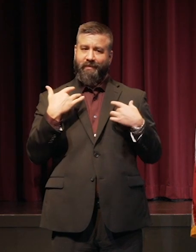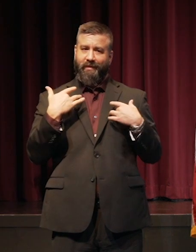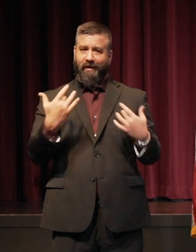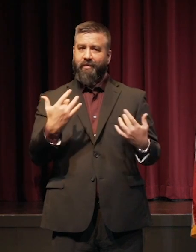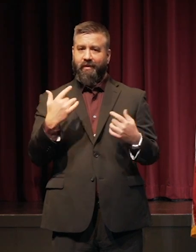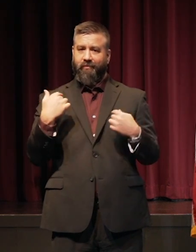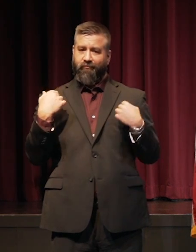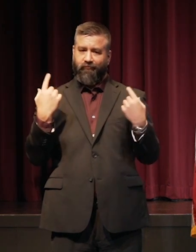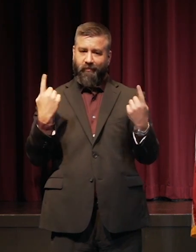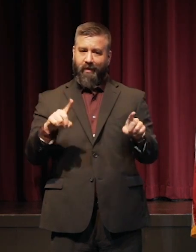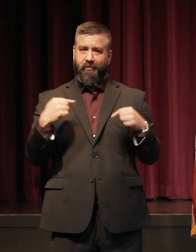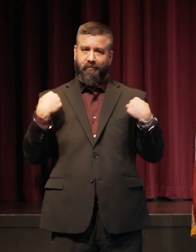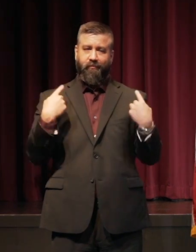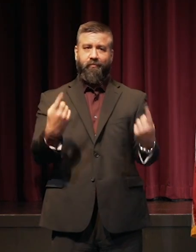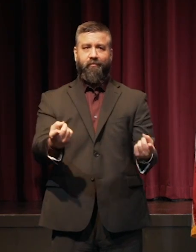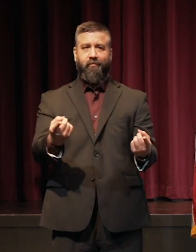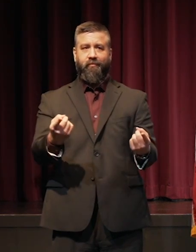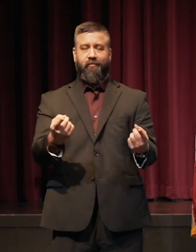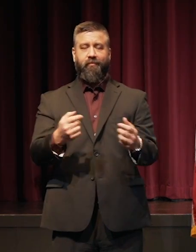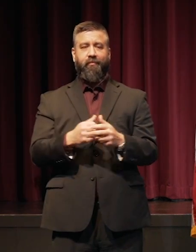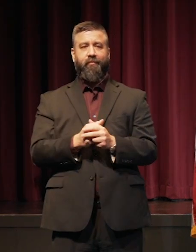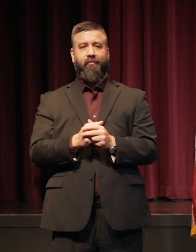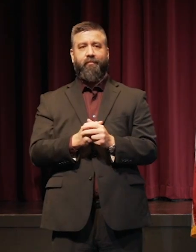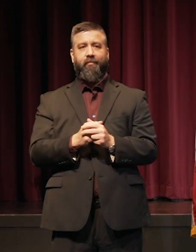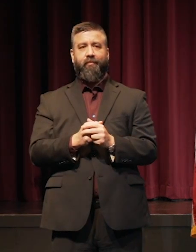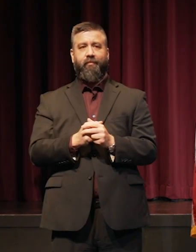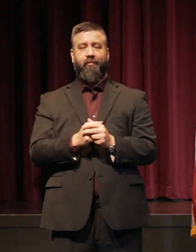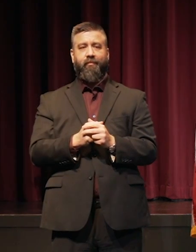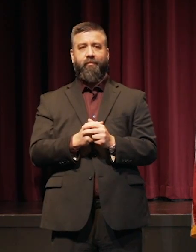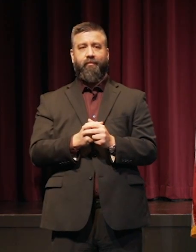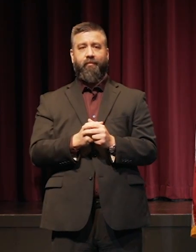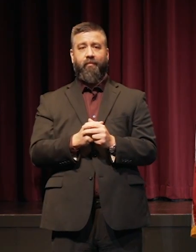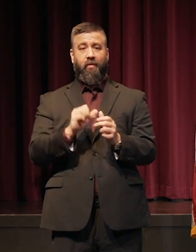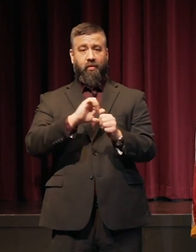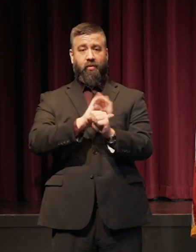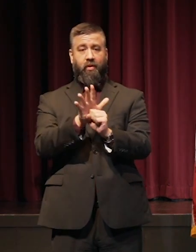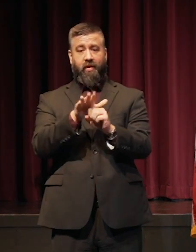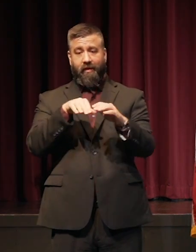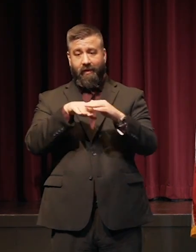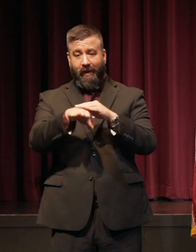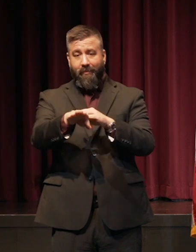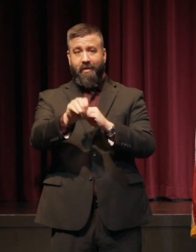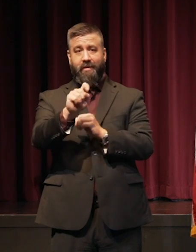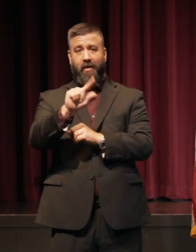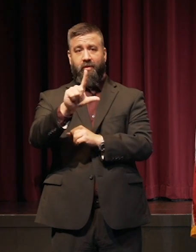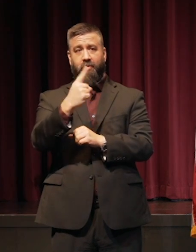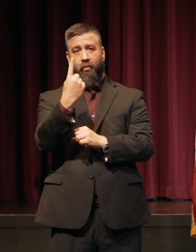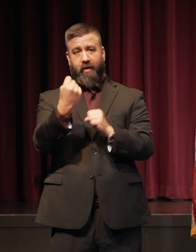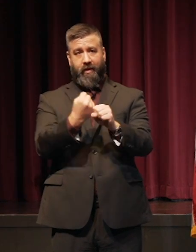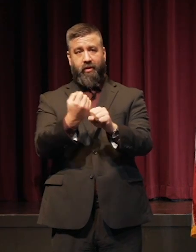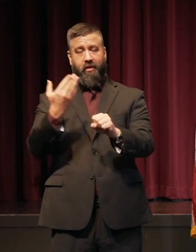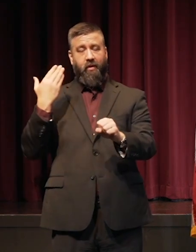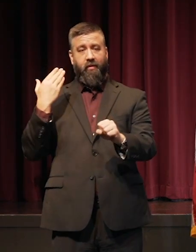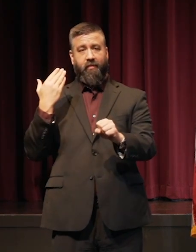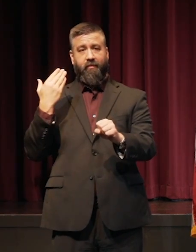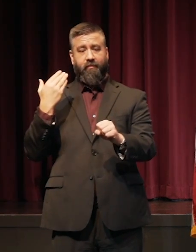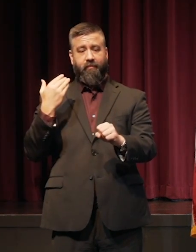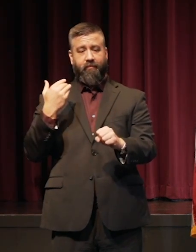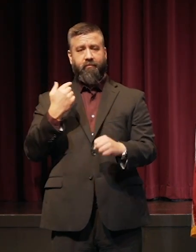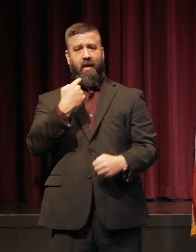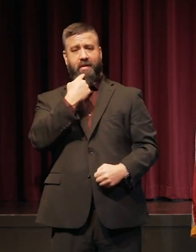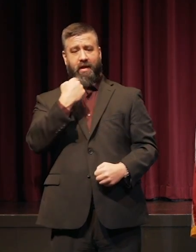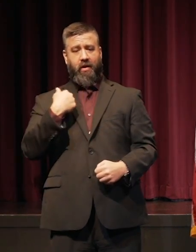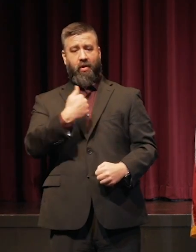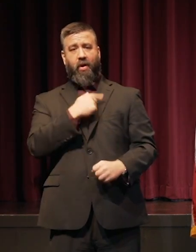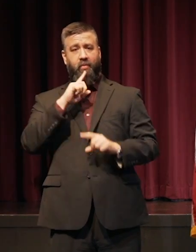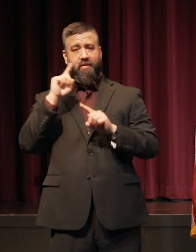and socioeconomic disparities. And when this pandemic made its way into our community nearly a year ago, I said our response would